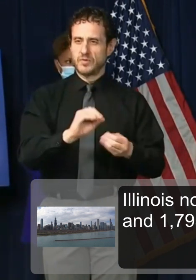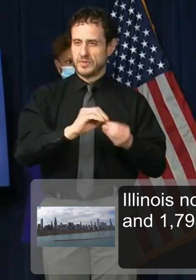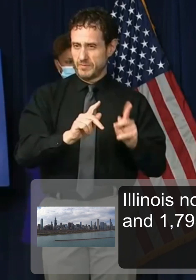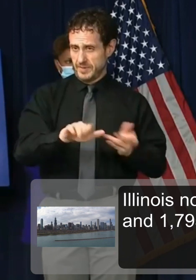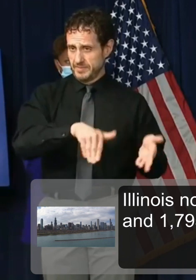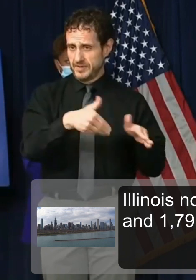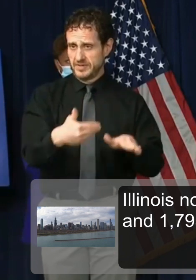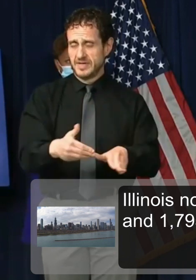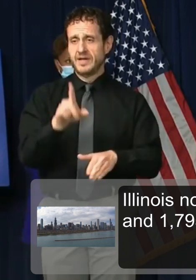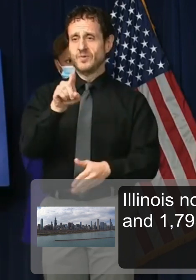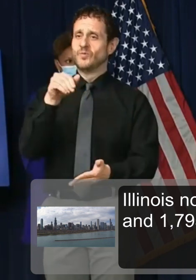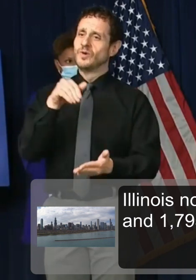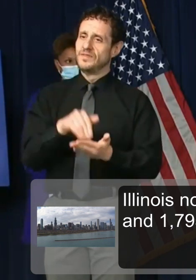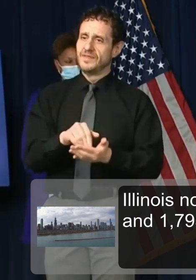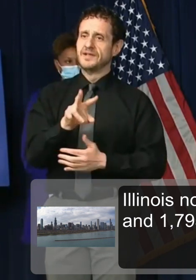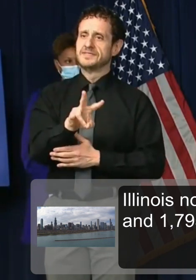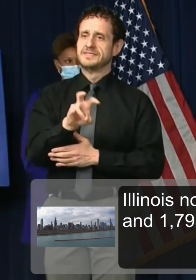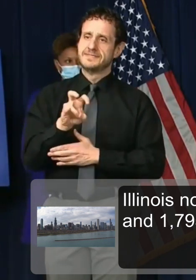to